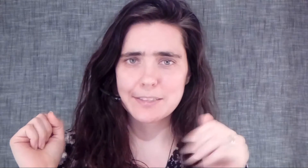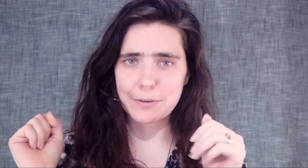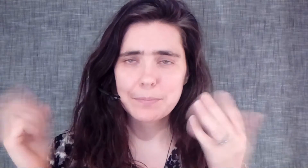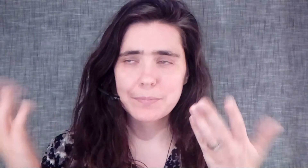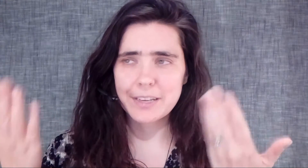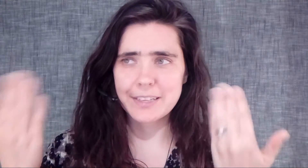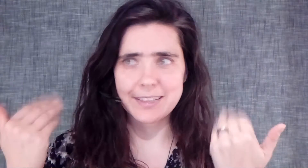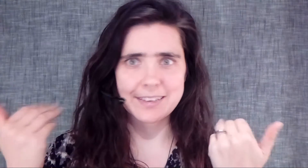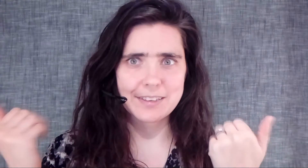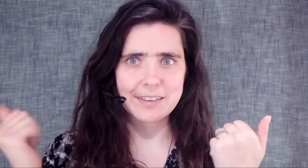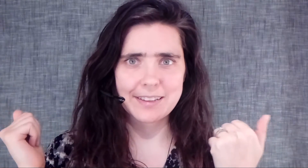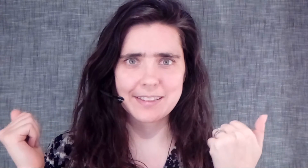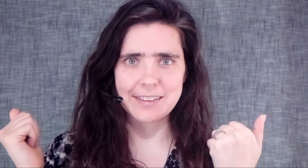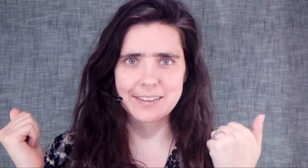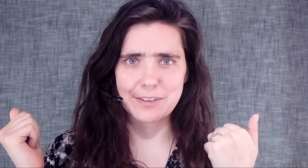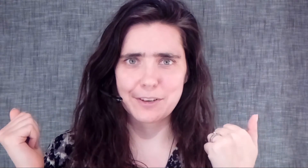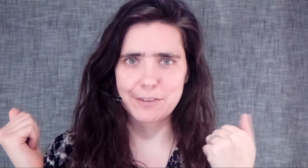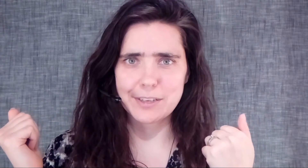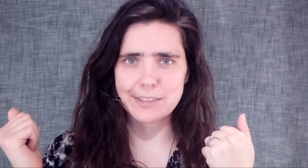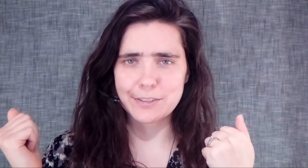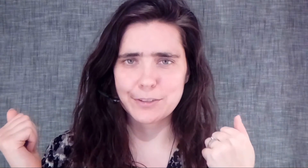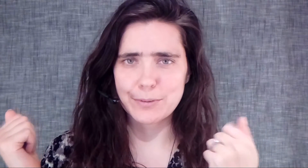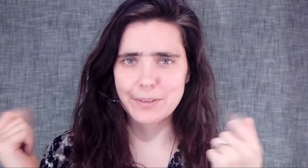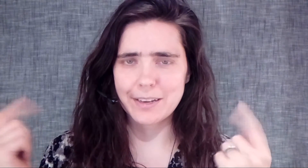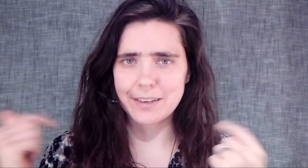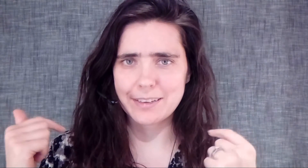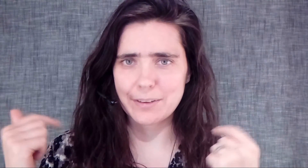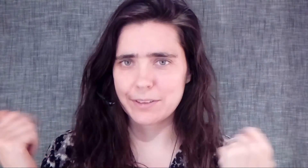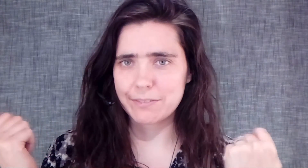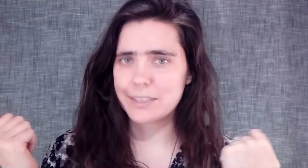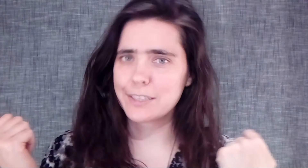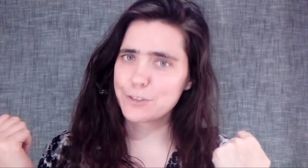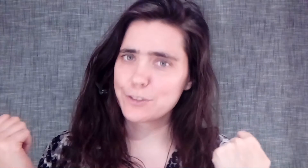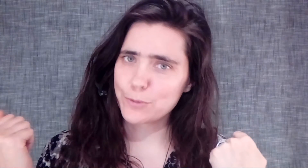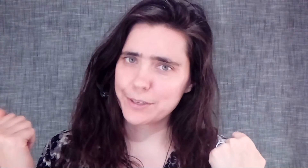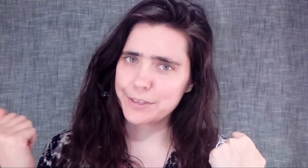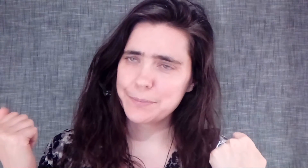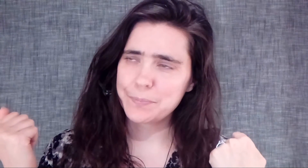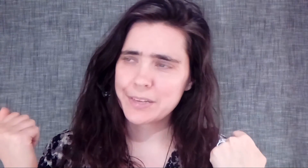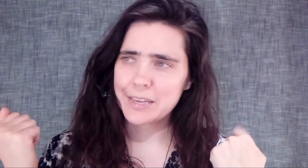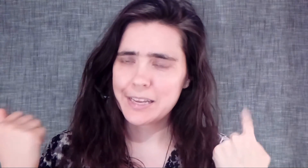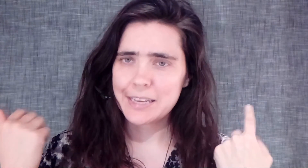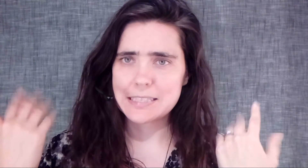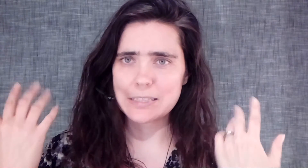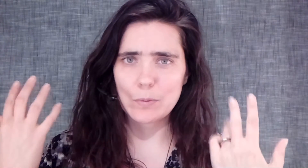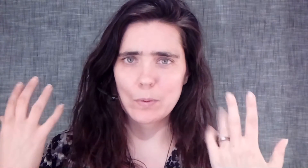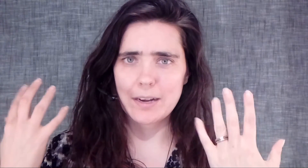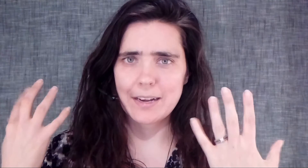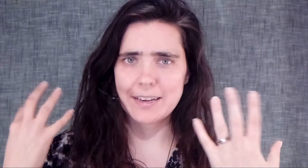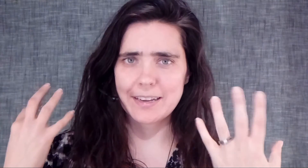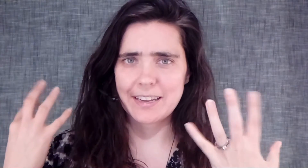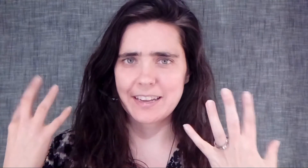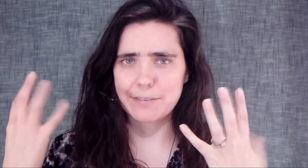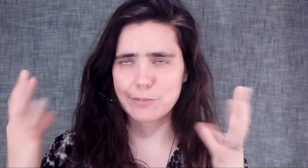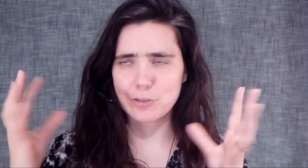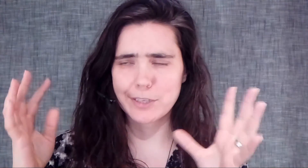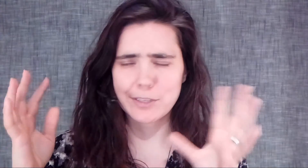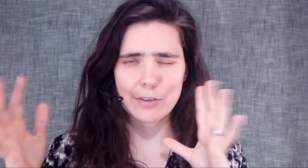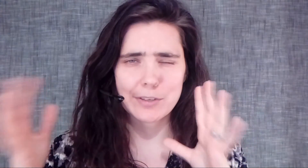ASL, and then I think a lot of you guys know that I now live in Australia. So I have tried to learn a